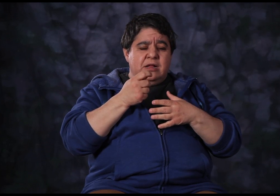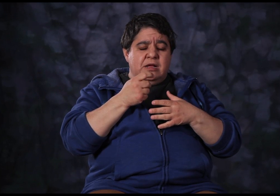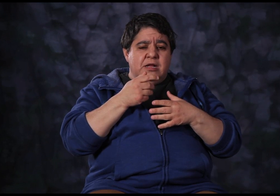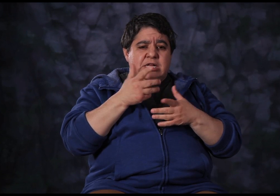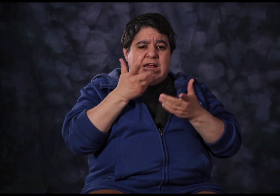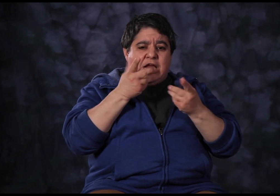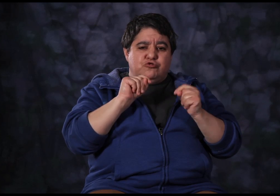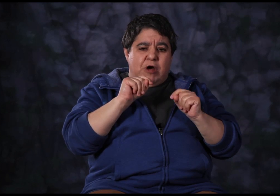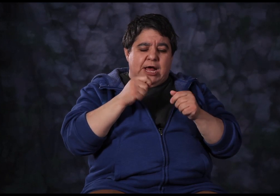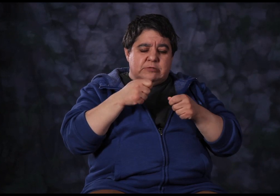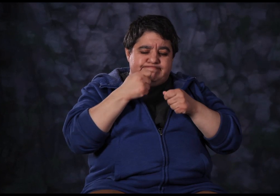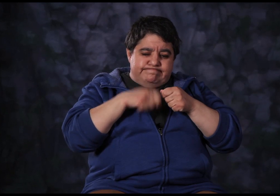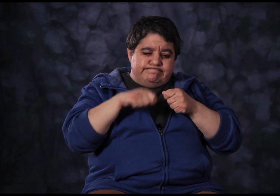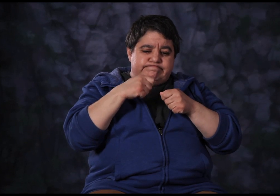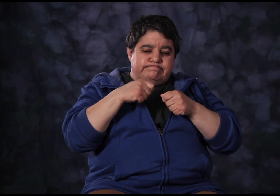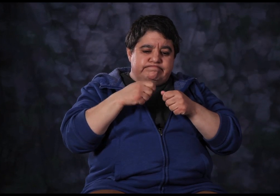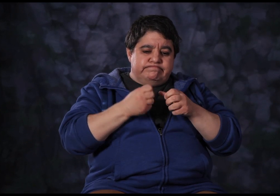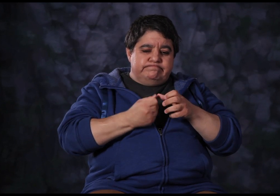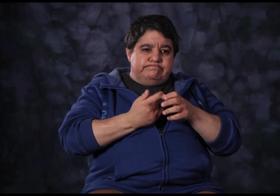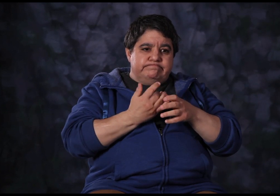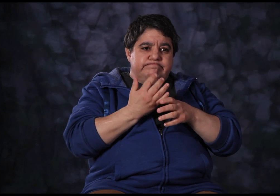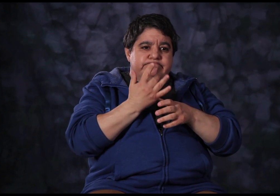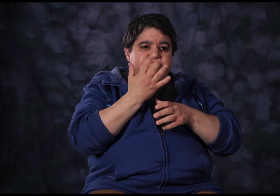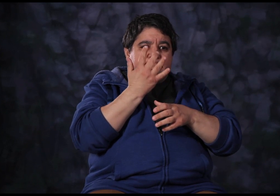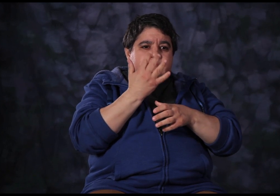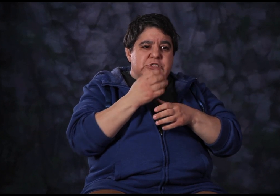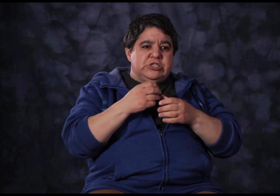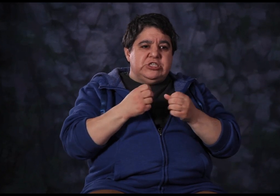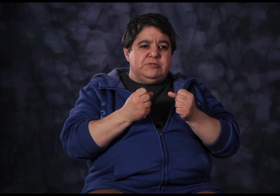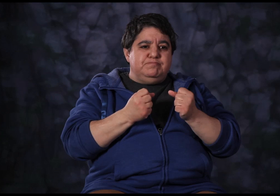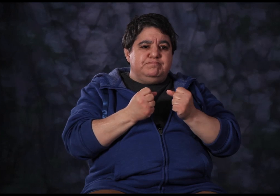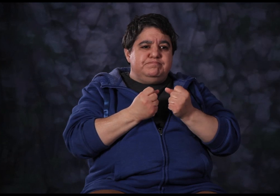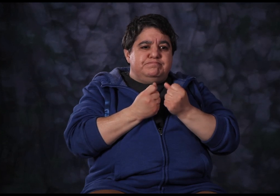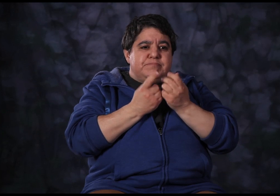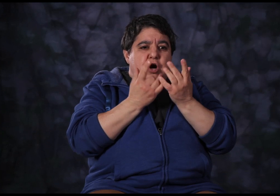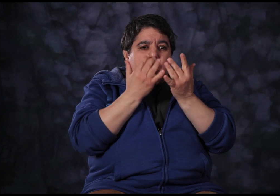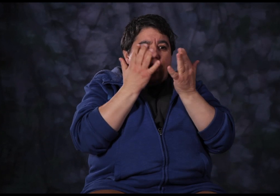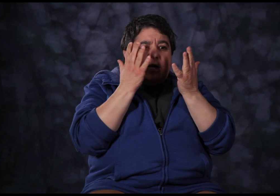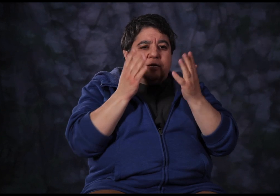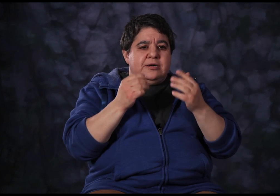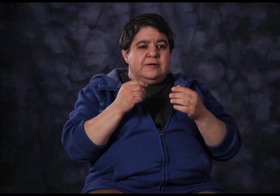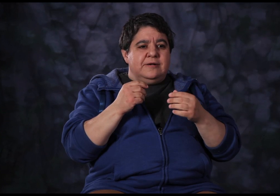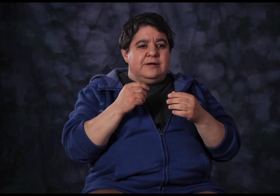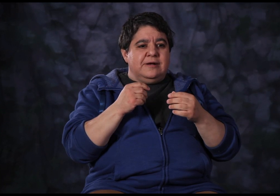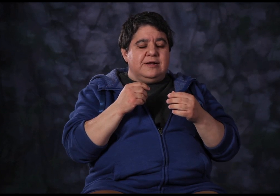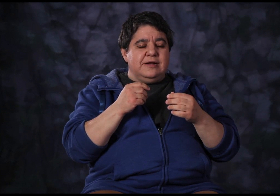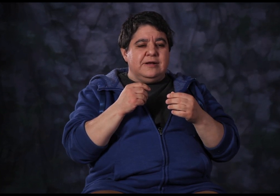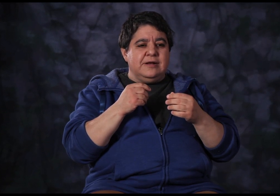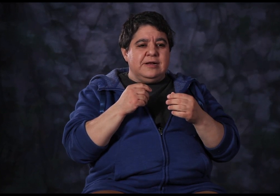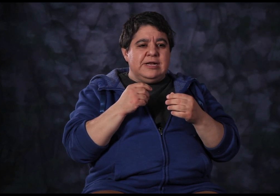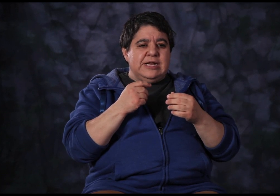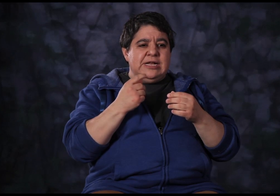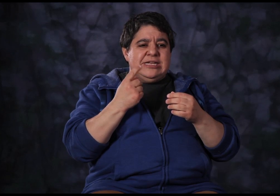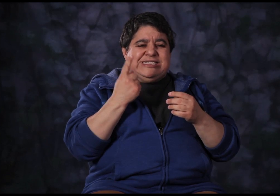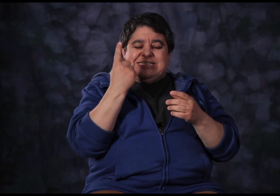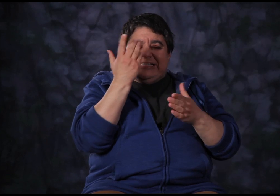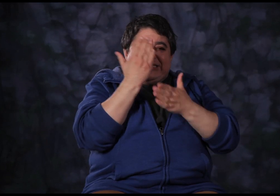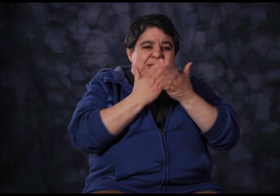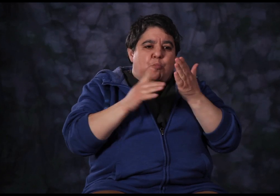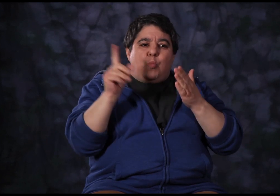And I still, in fact, had a glimmer of hope. I just had to light a match in hopes that the sparks would lead to a flame and